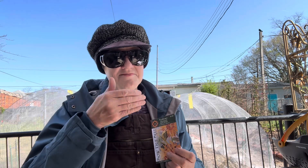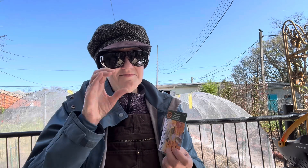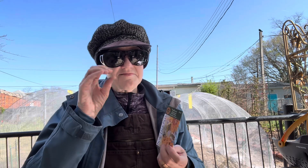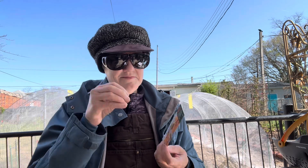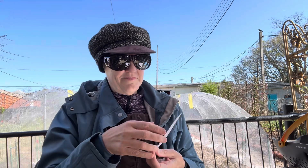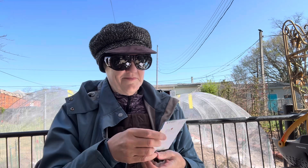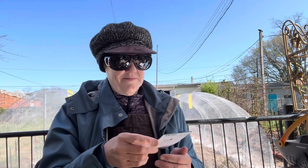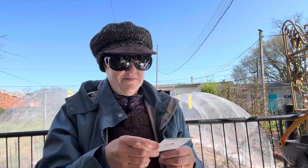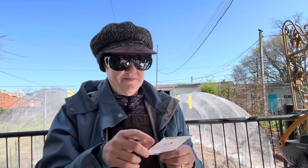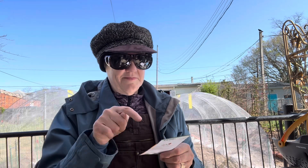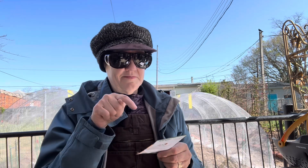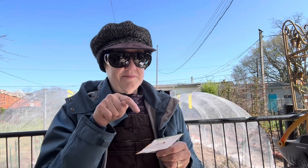This is another good company.